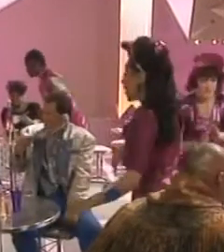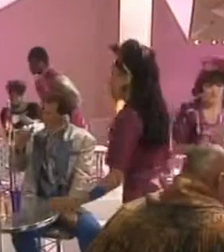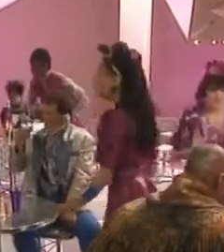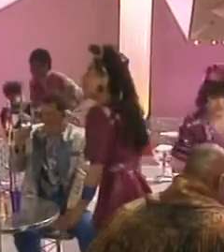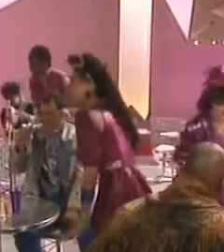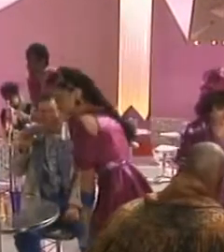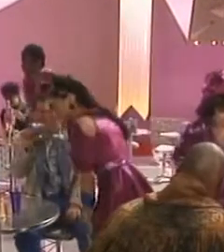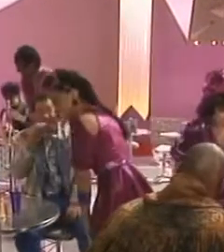so